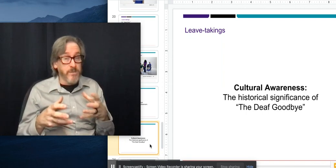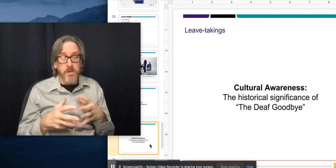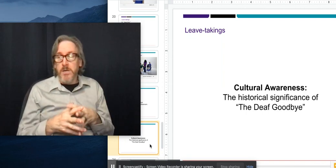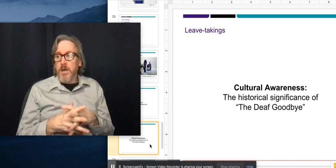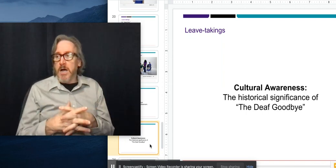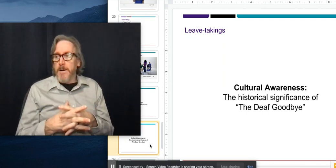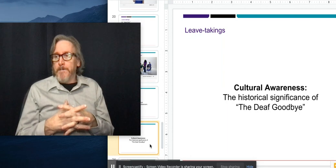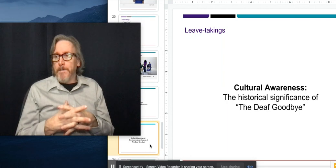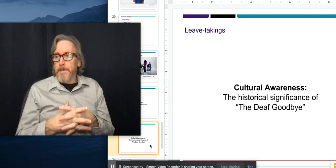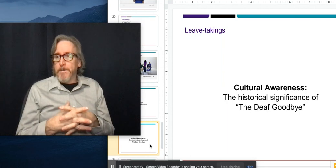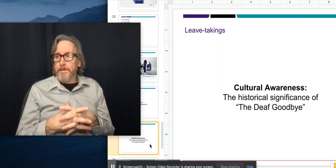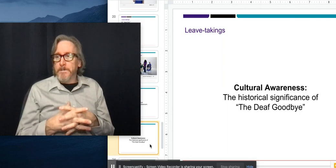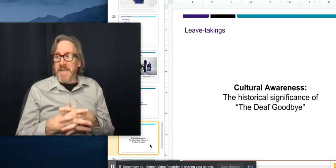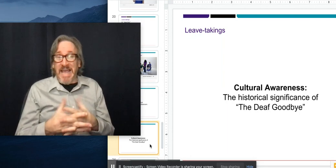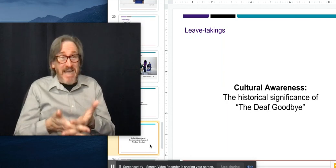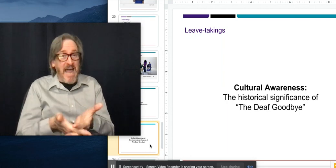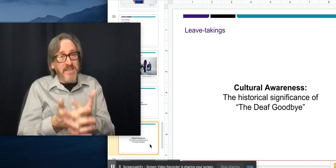non-signers.